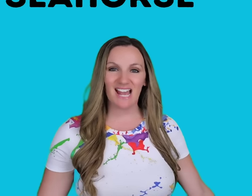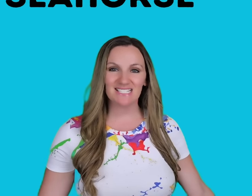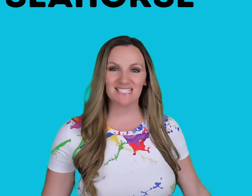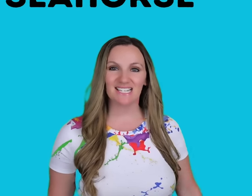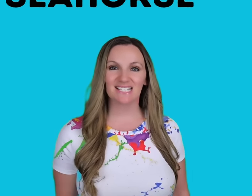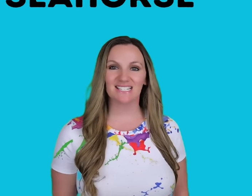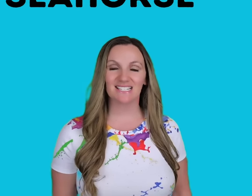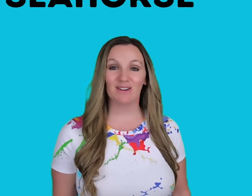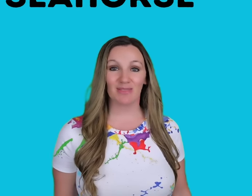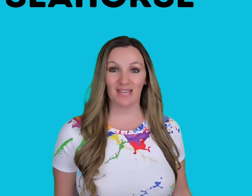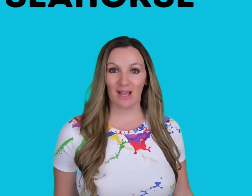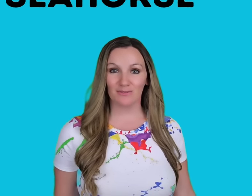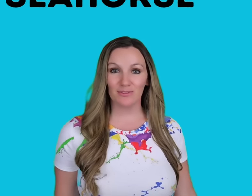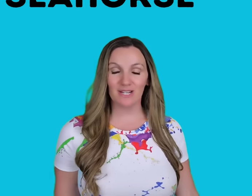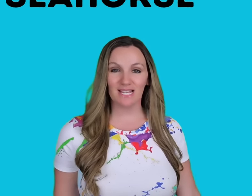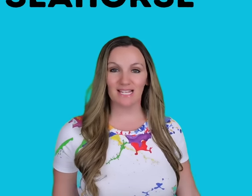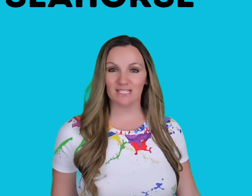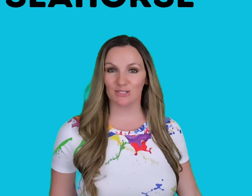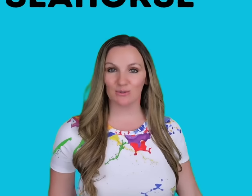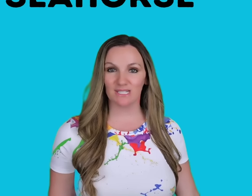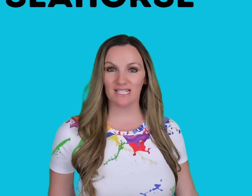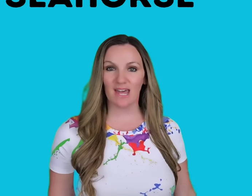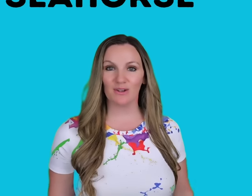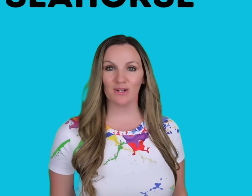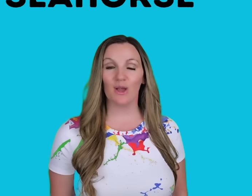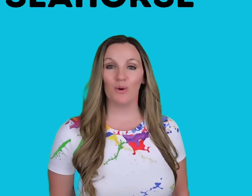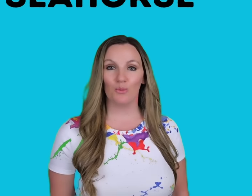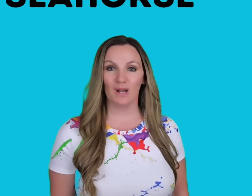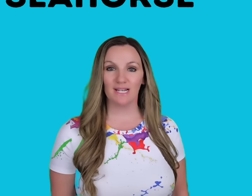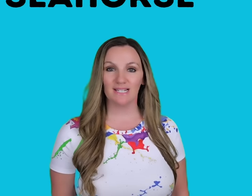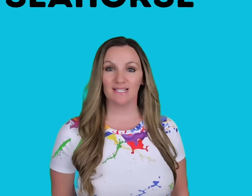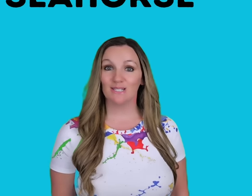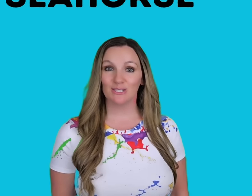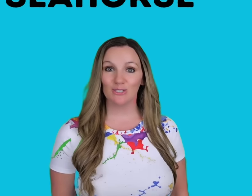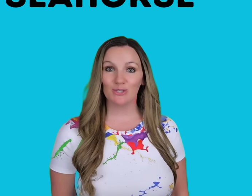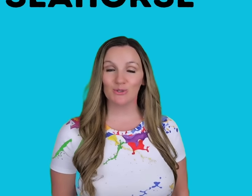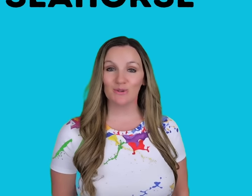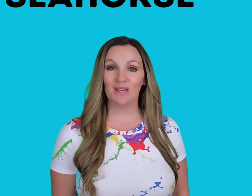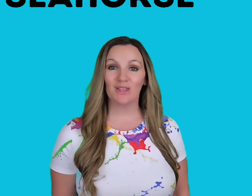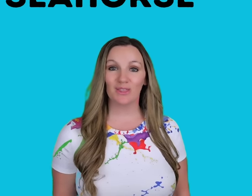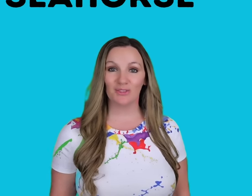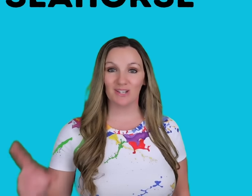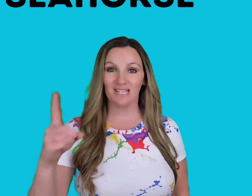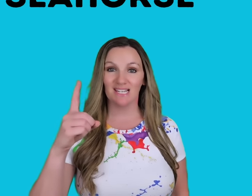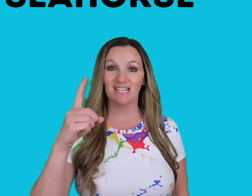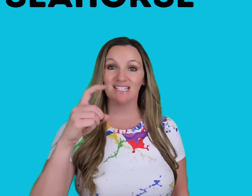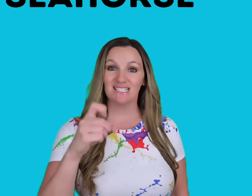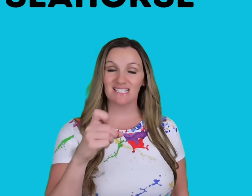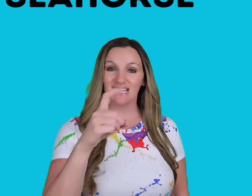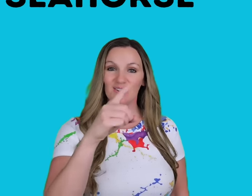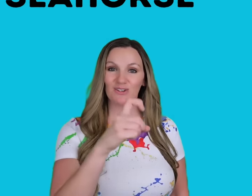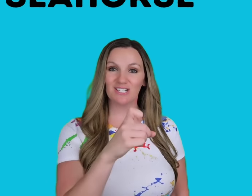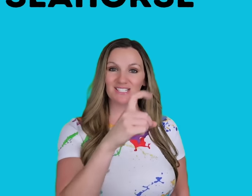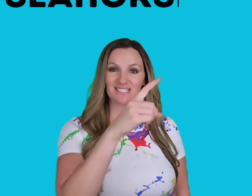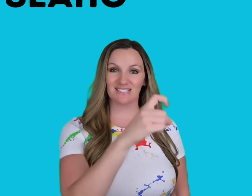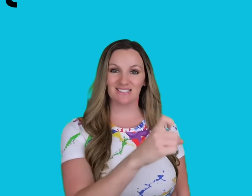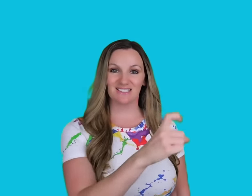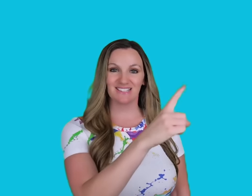Fantastic! Now on the count of three, let's do it together. One, two, three. Seahorse, can